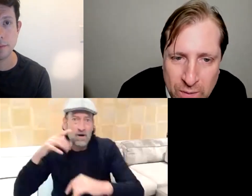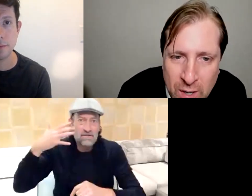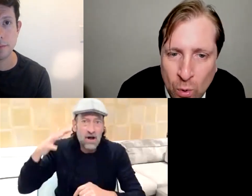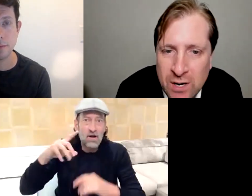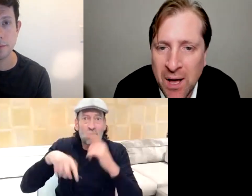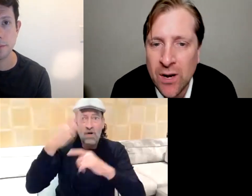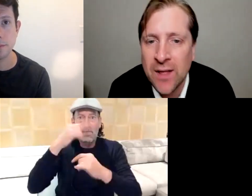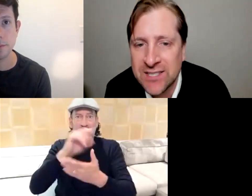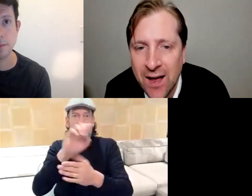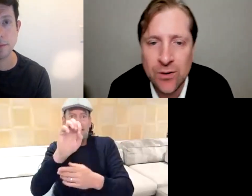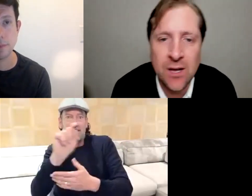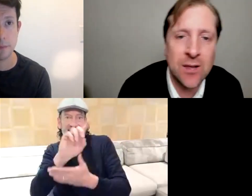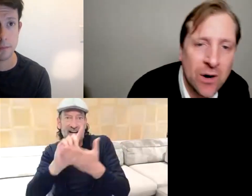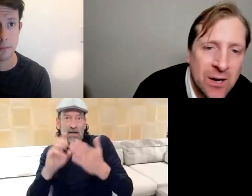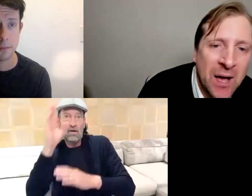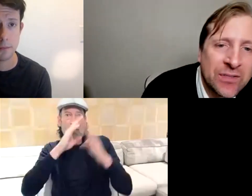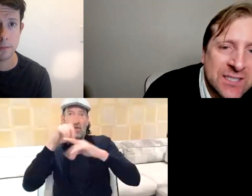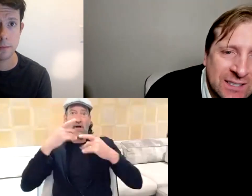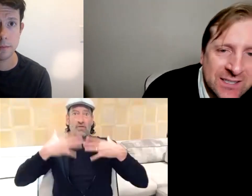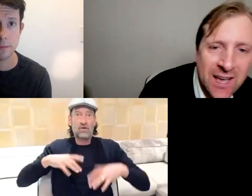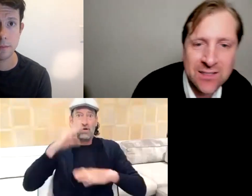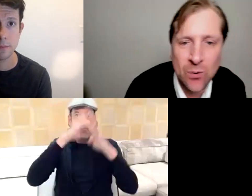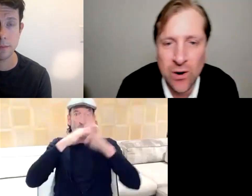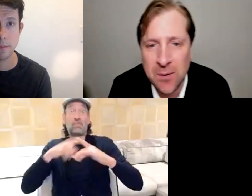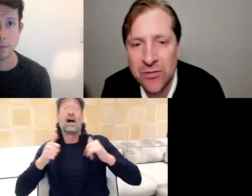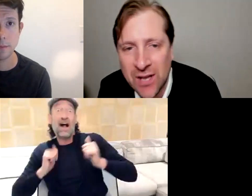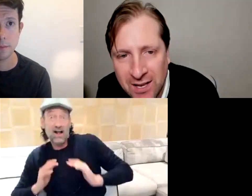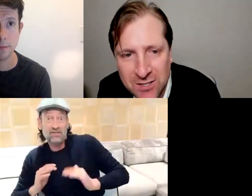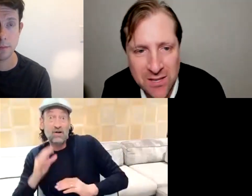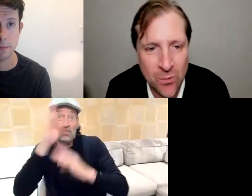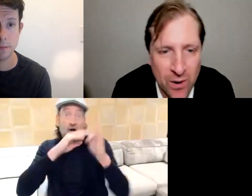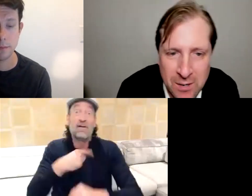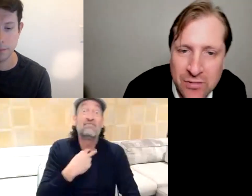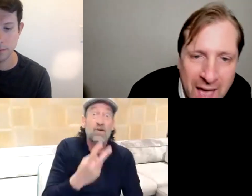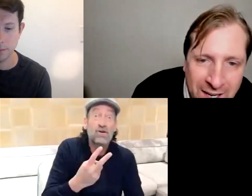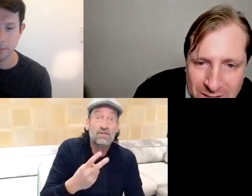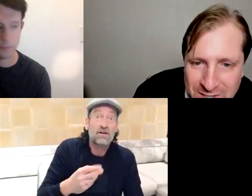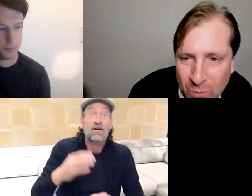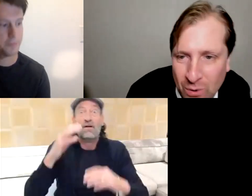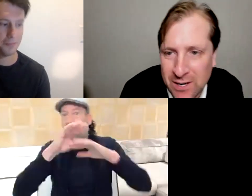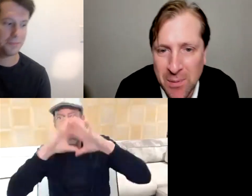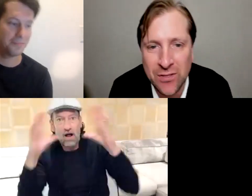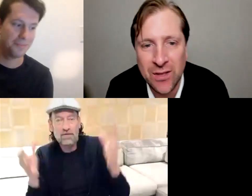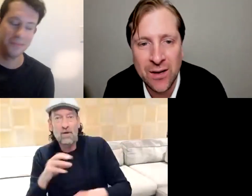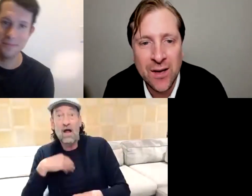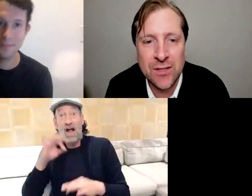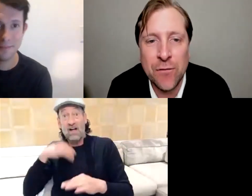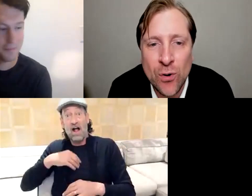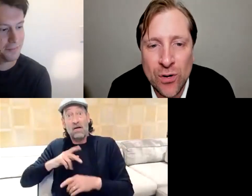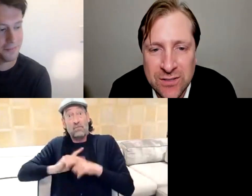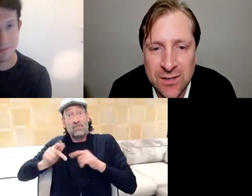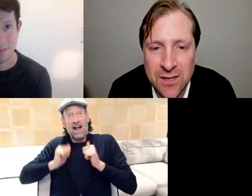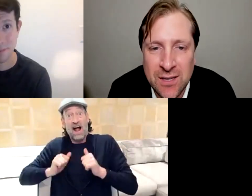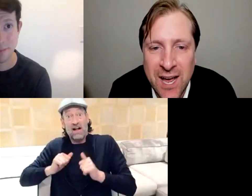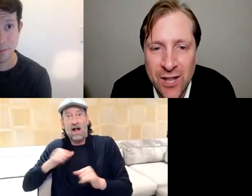you. They're worried about the sound. They're worried about the set design. They're worried about the costuming. They're worried about the actors. They're worried about the